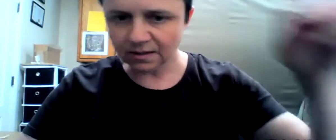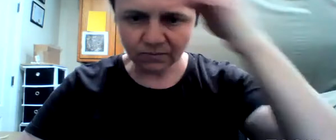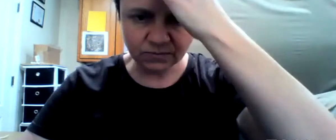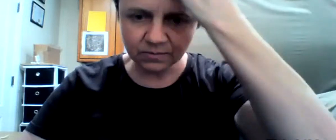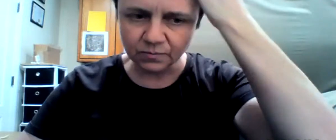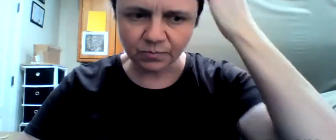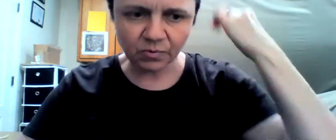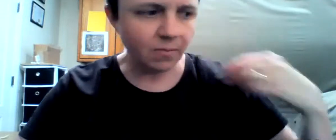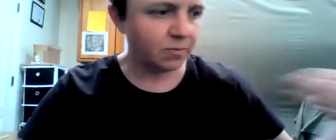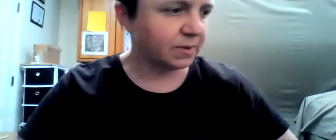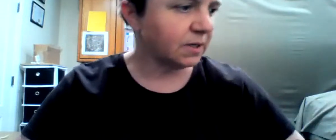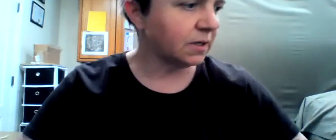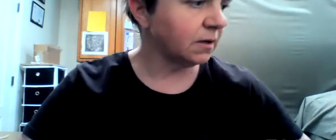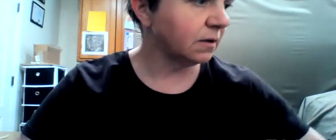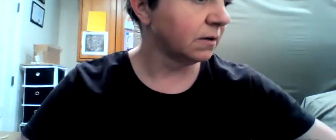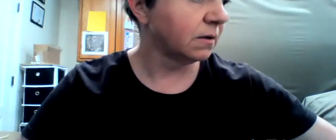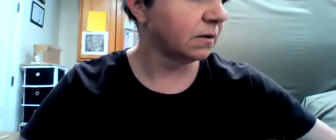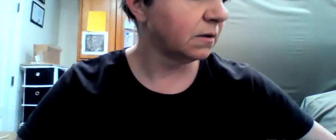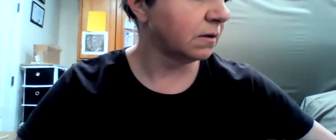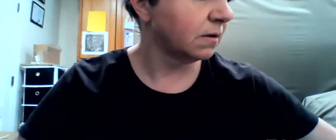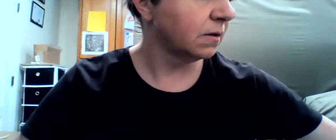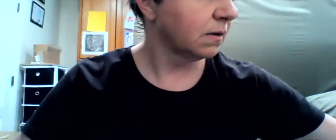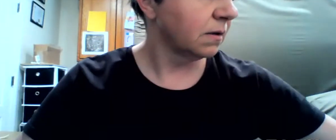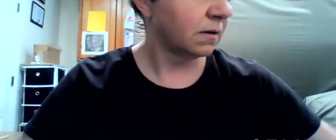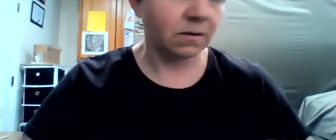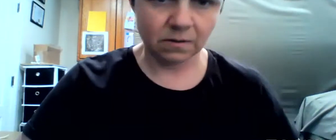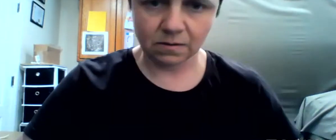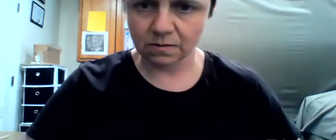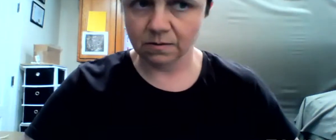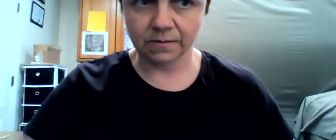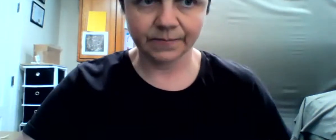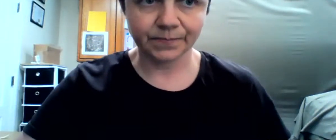Let's see, probably.